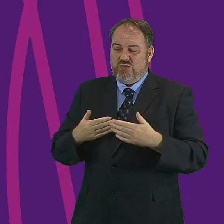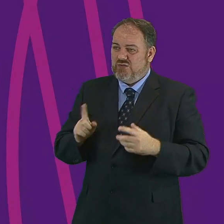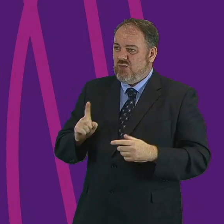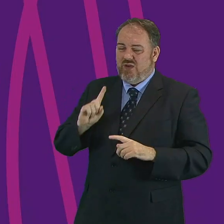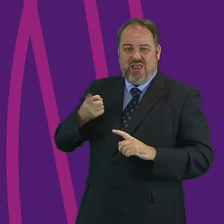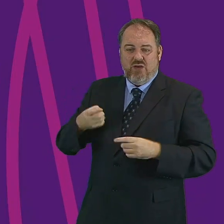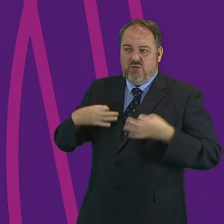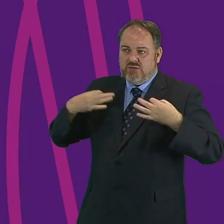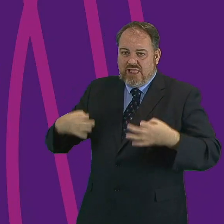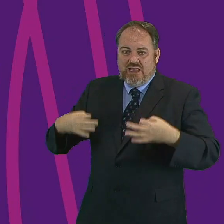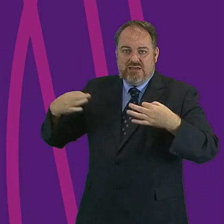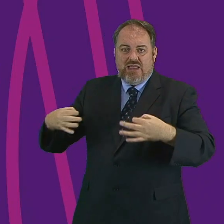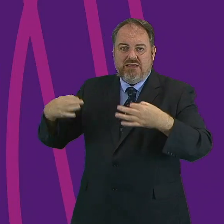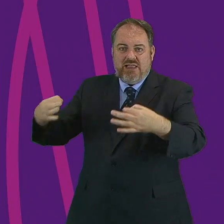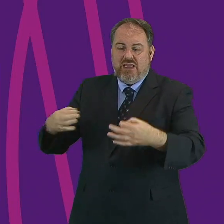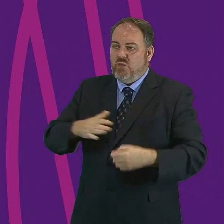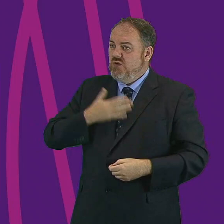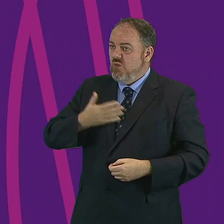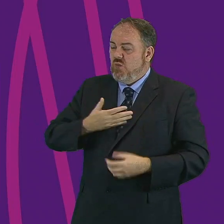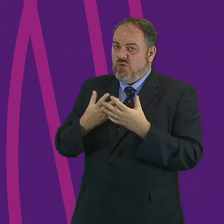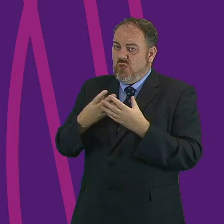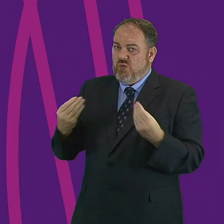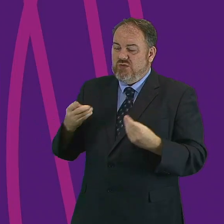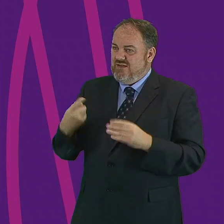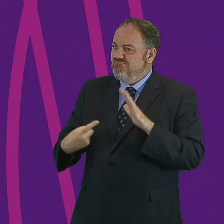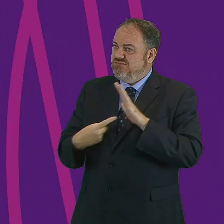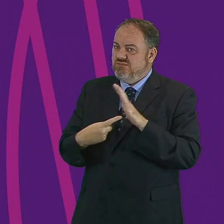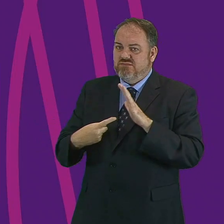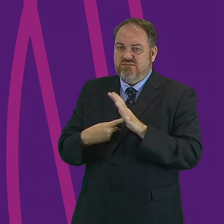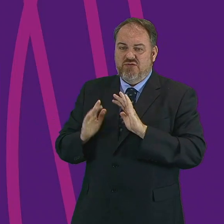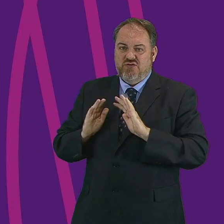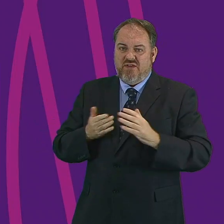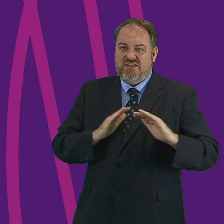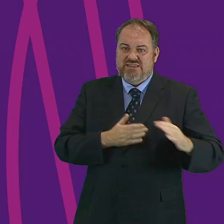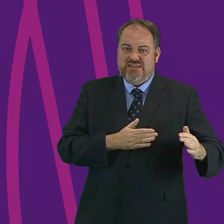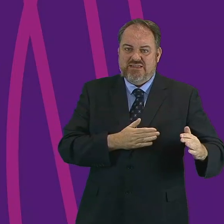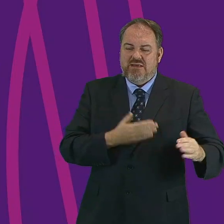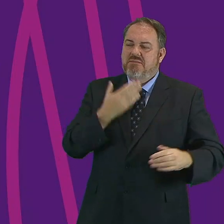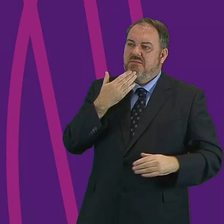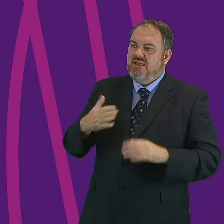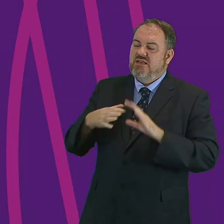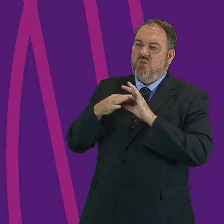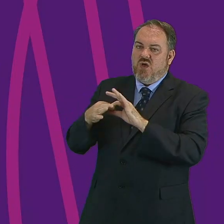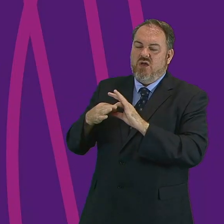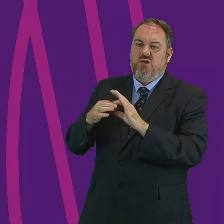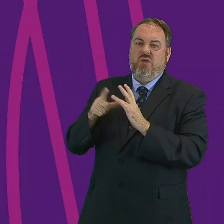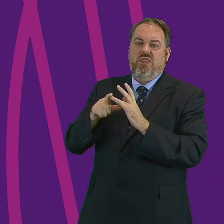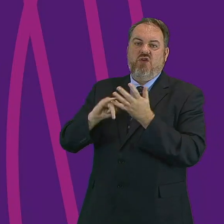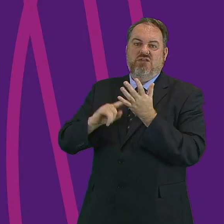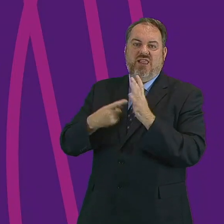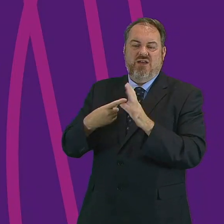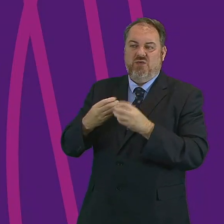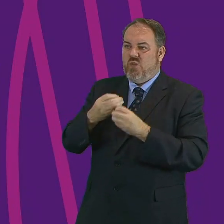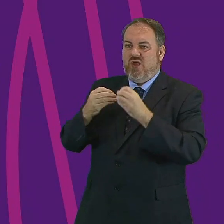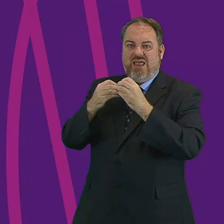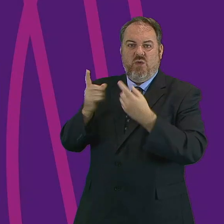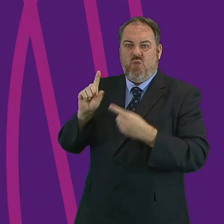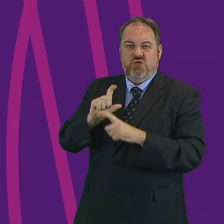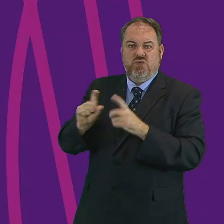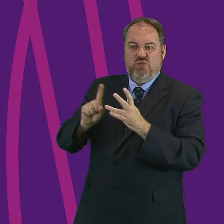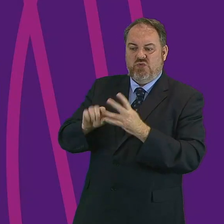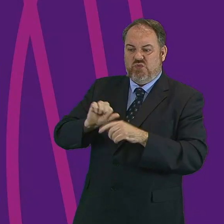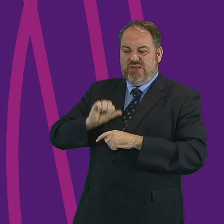requesting details of the consequentials that we can expect to receive to help fund this scheme, but are still, as of now, awaiting a response to